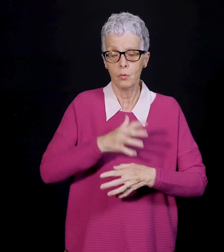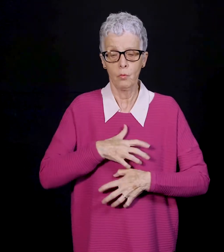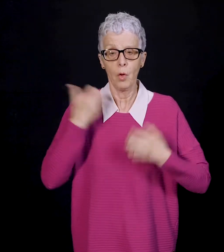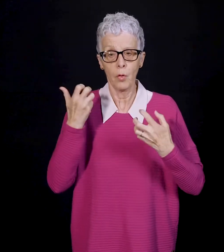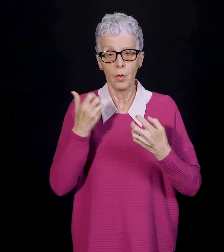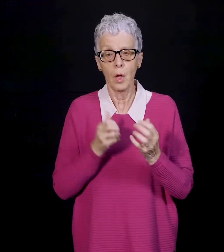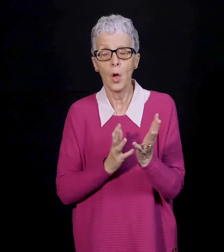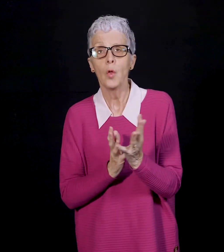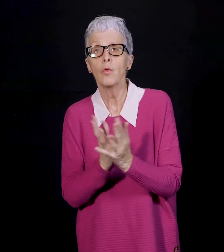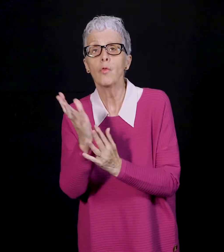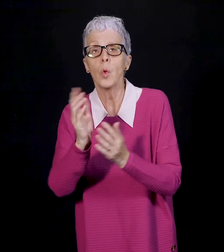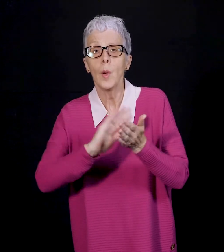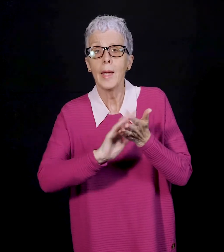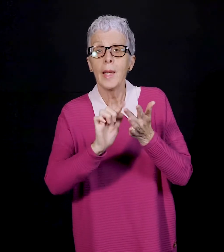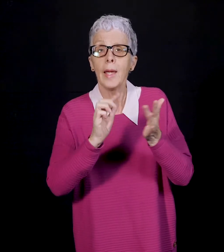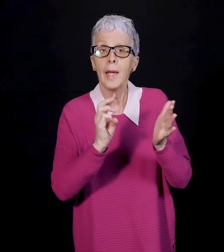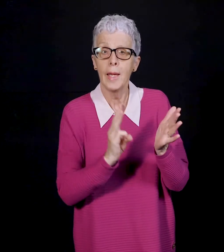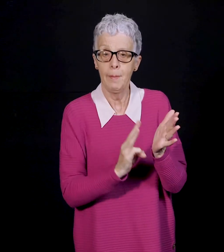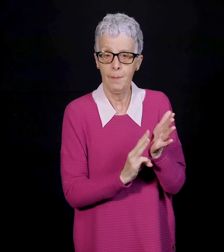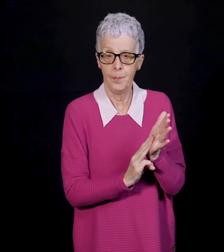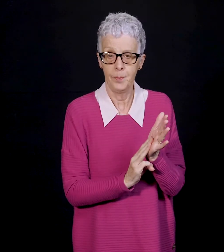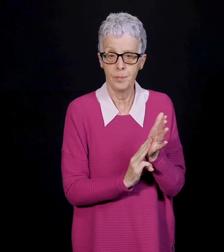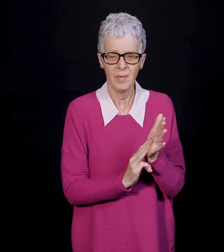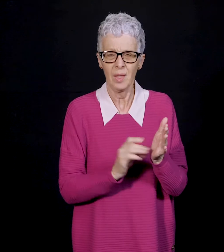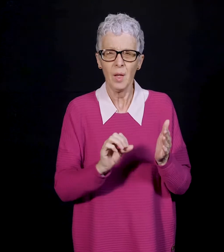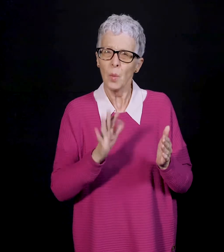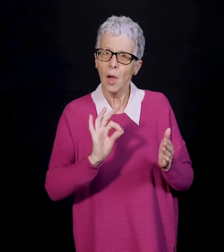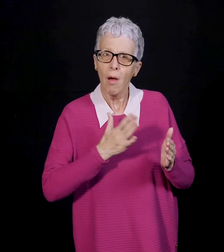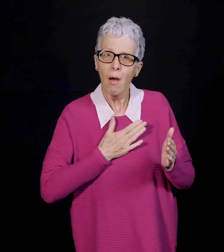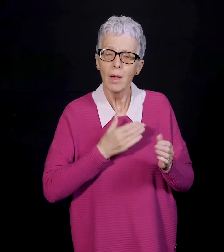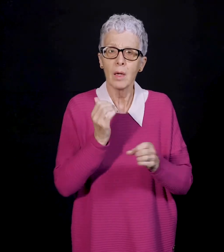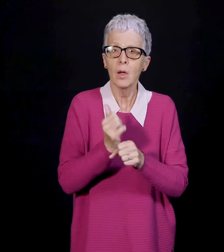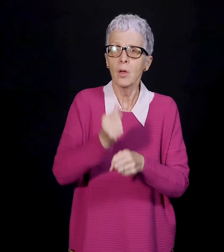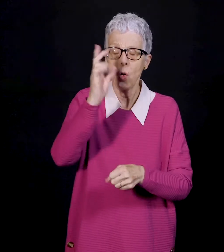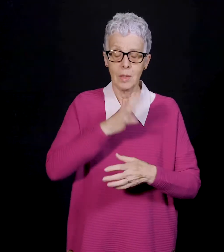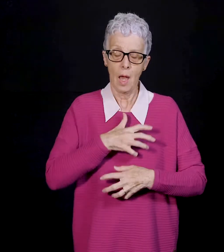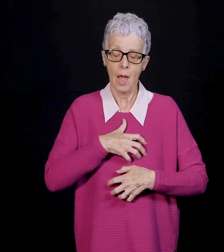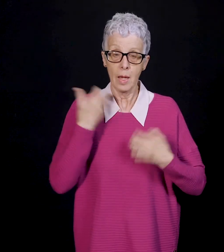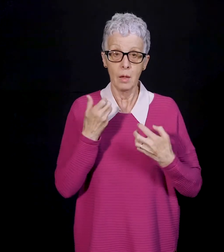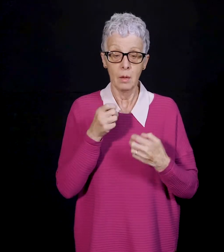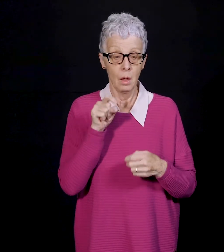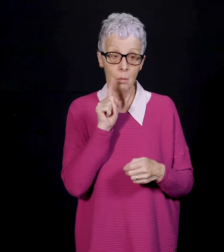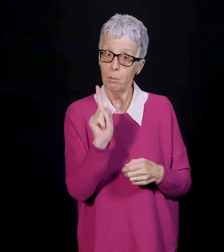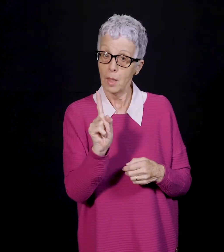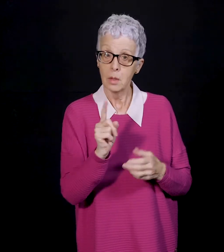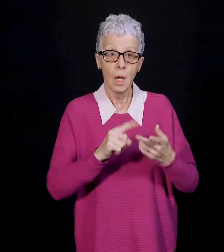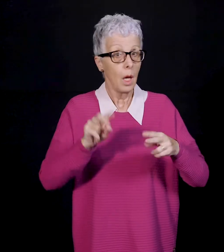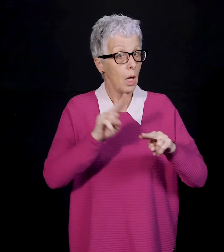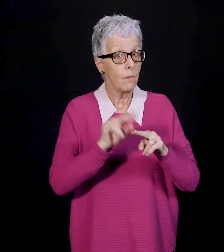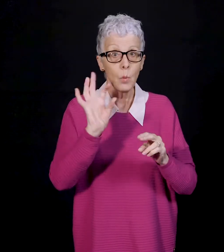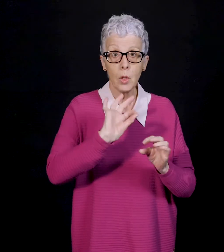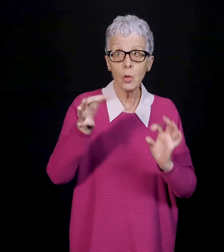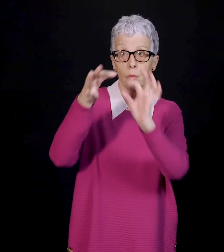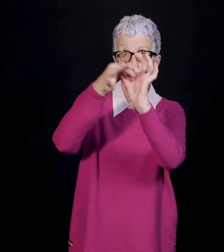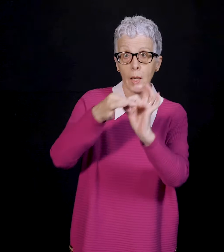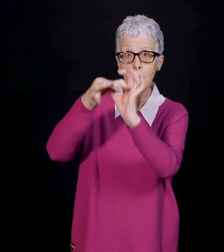like the idea of God's wrath or his anger being against us, but that is the reality when we're outside of a relationship with